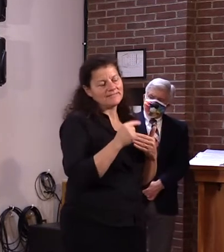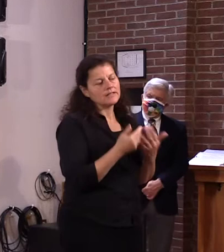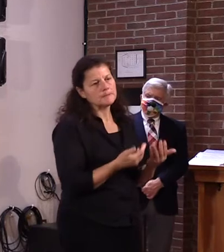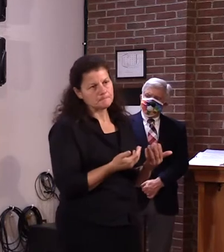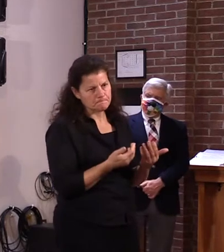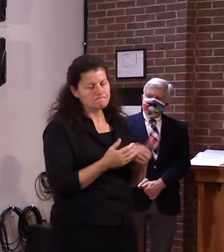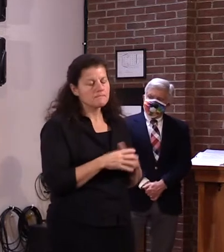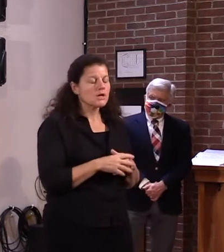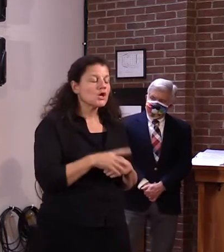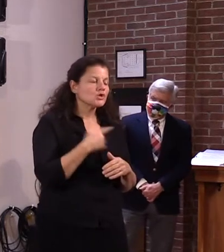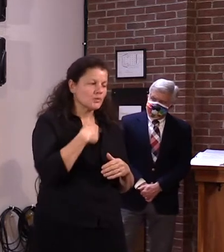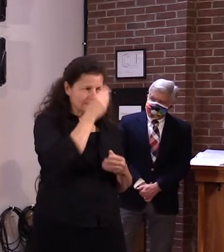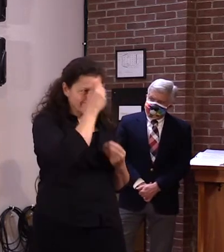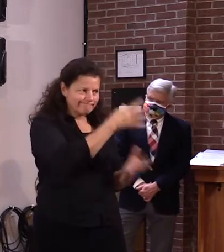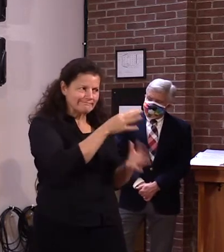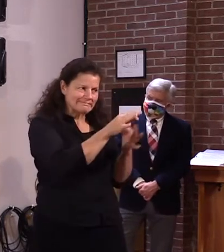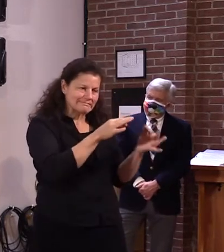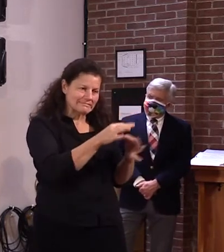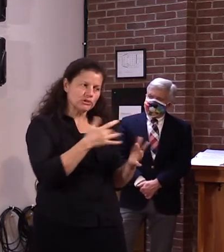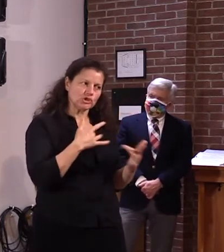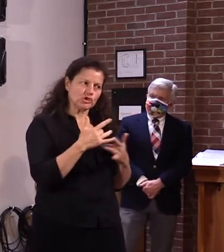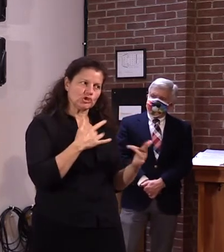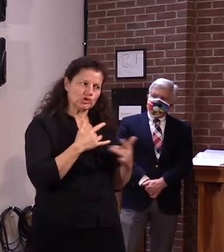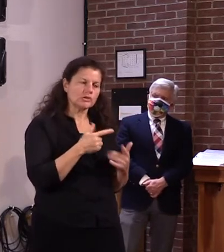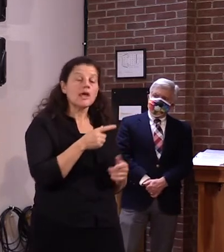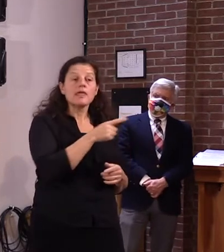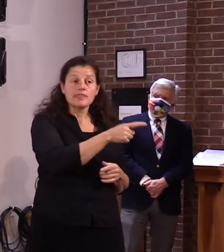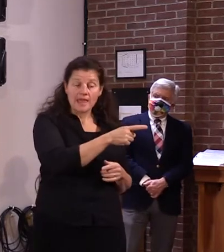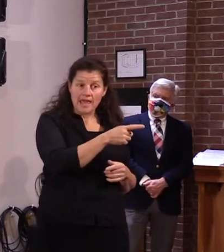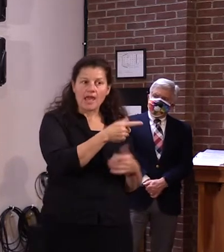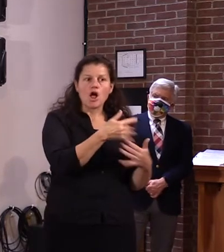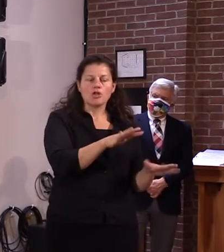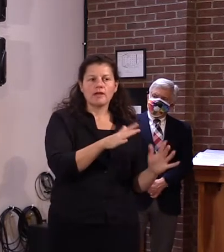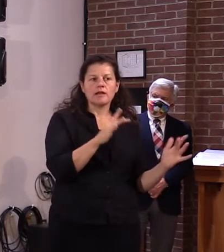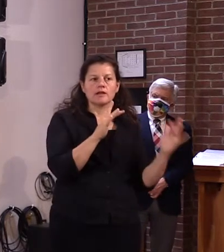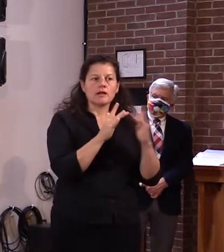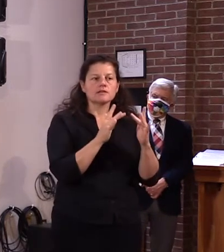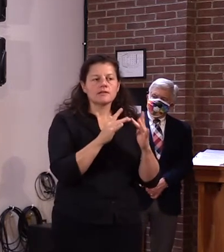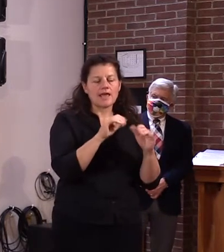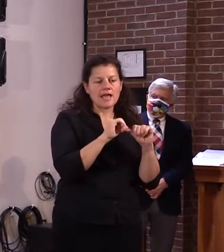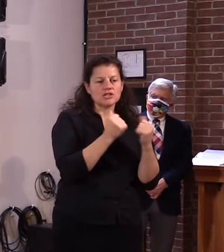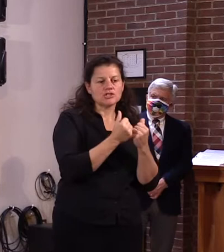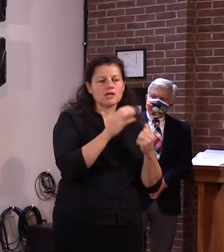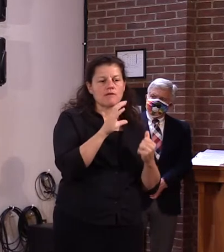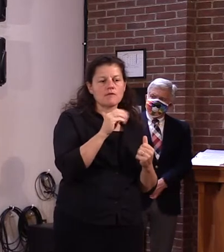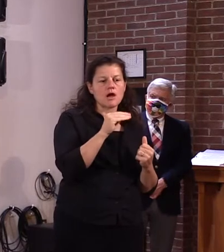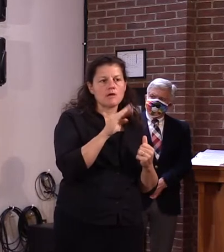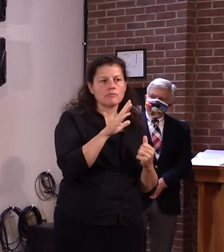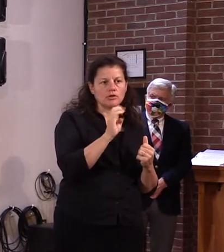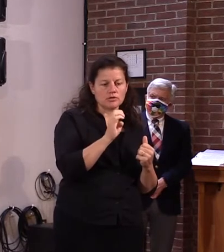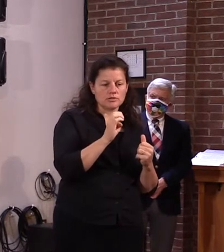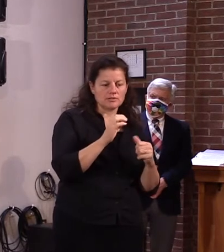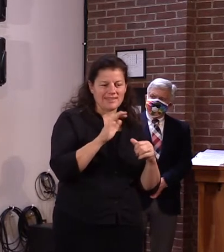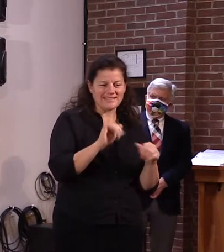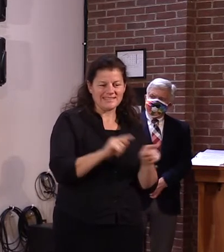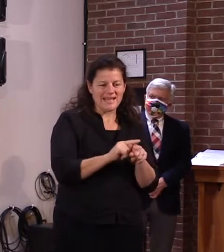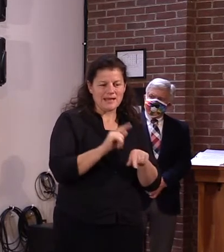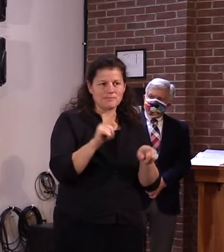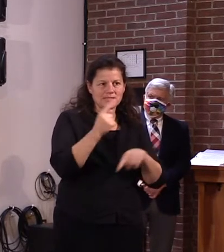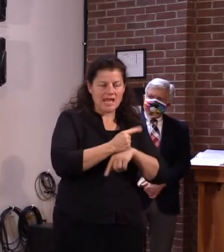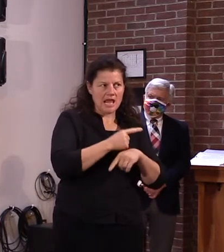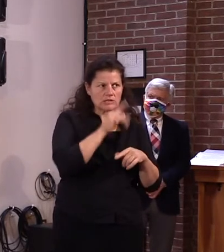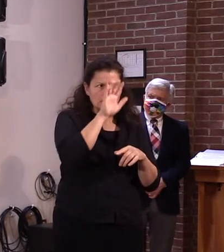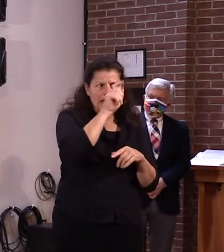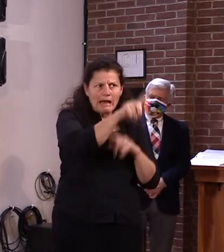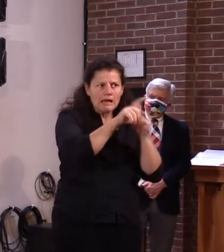we did share those concerns. They actually proactively had reached out to the Agency of Commerce earlier in the day to gain some